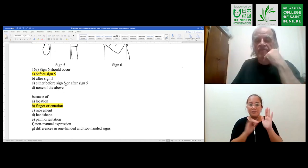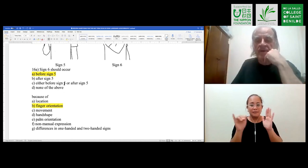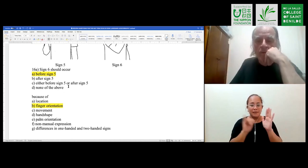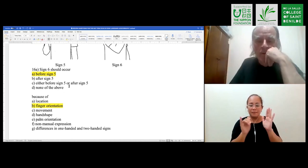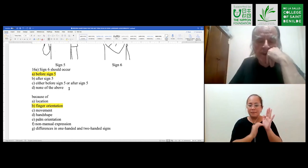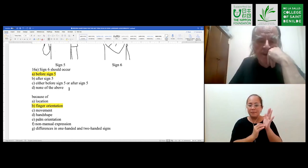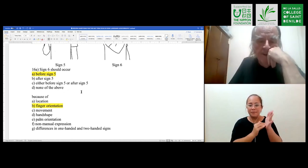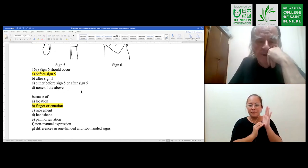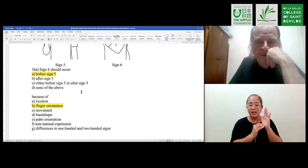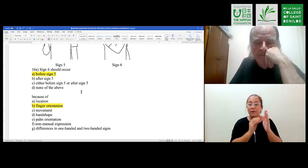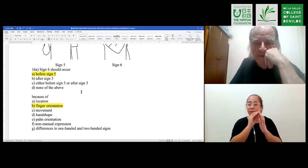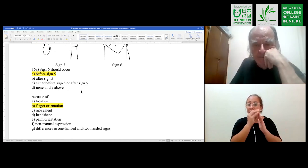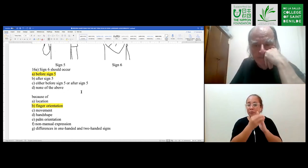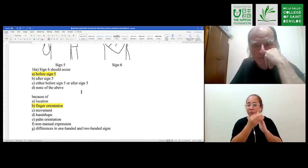Finger orientation is different.